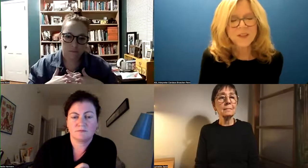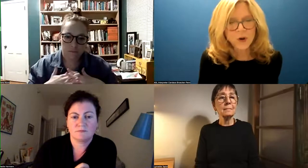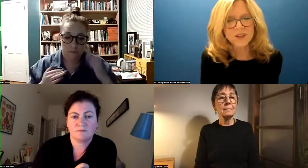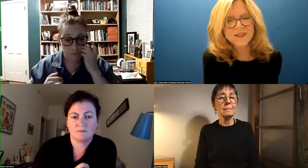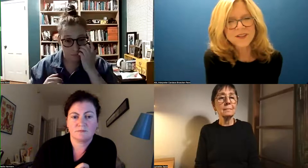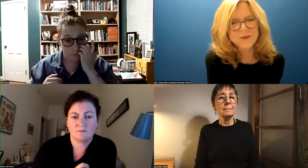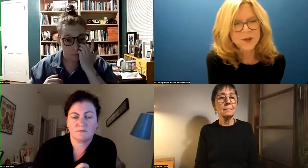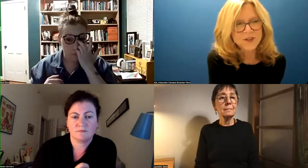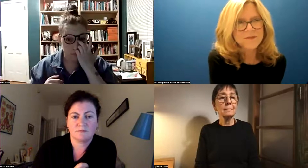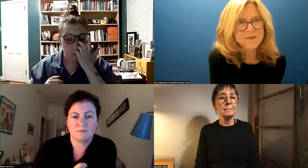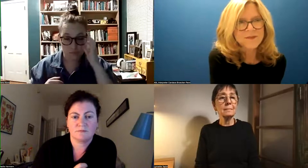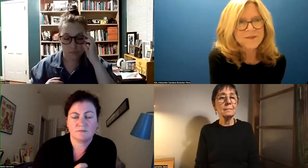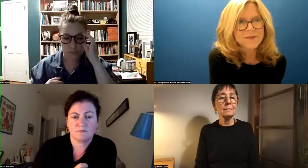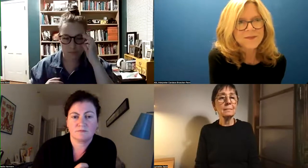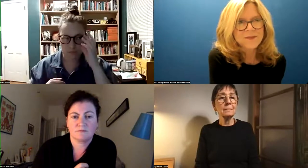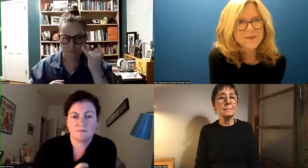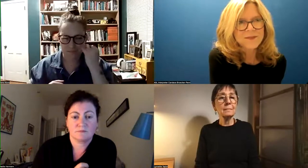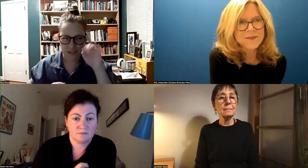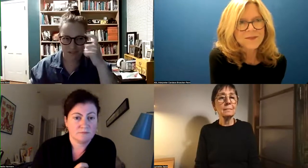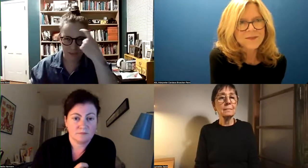experiencing the world as a deaf person.